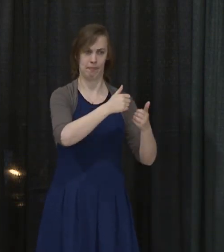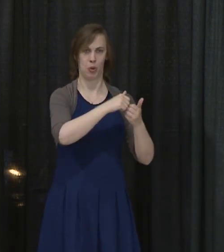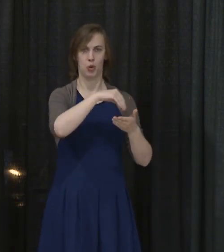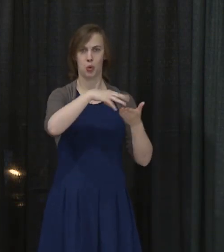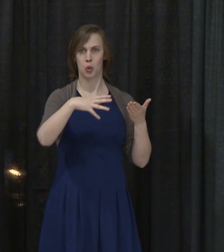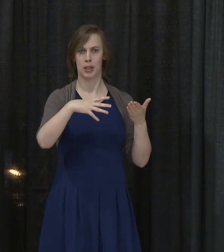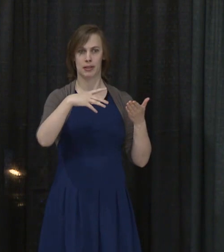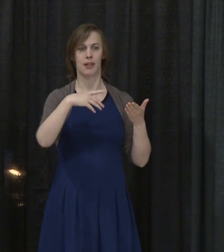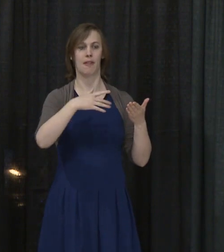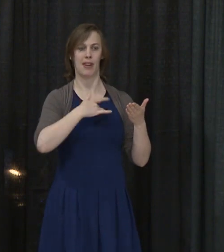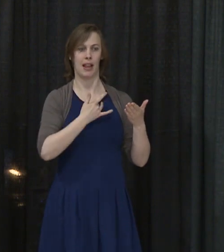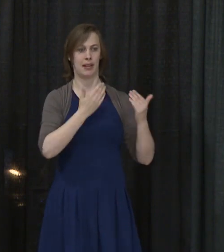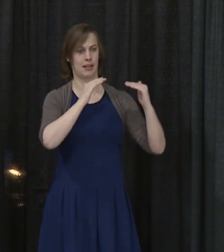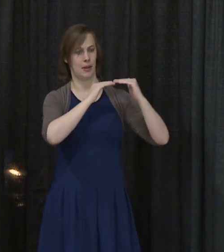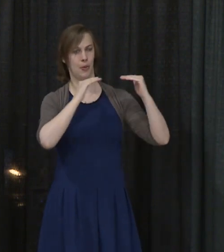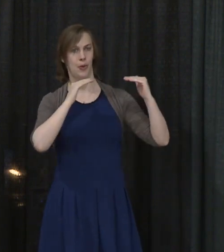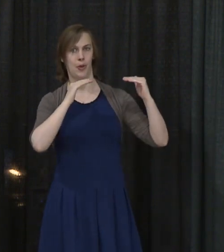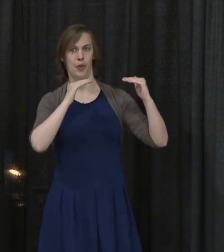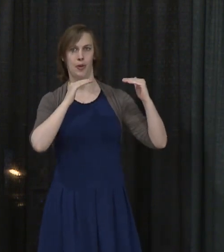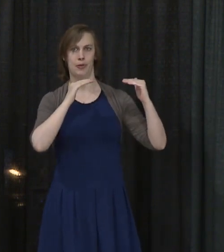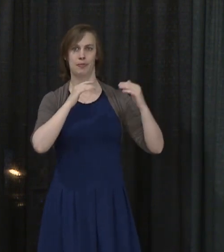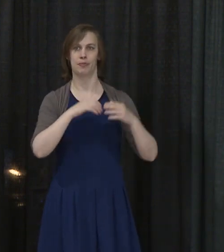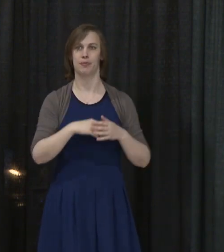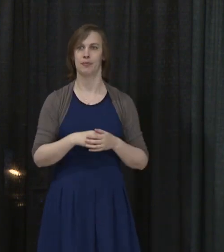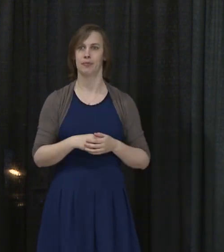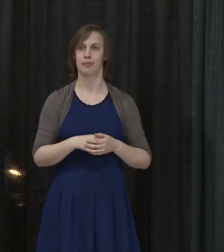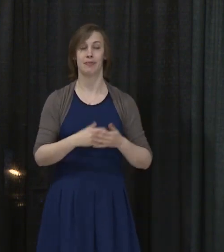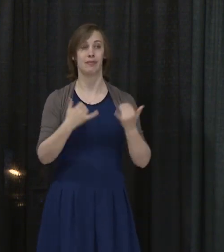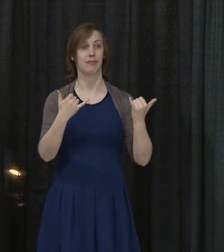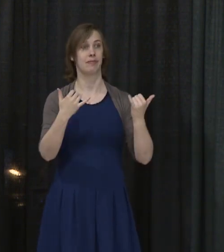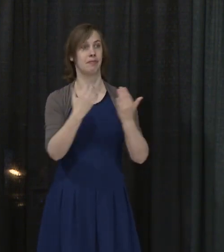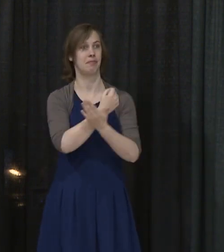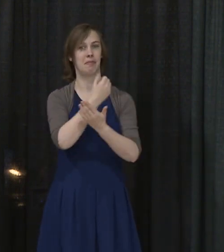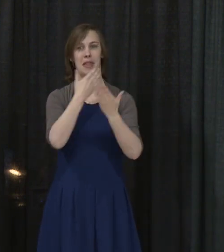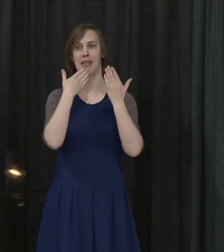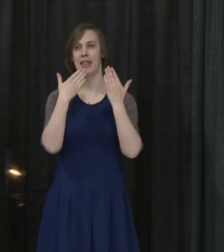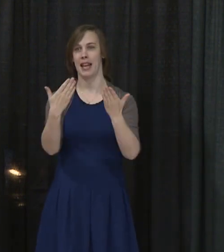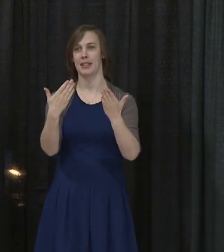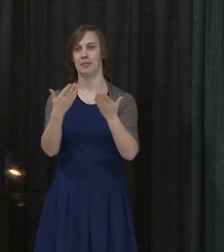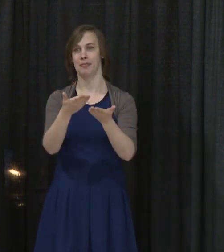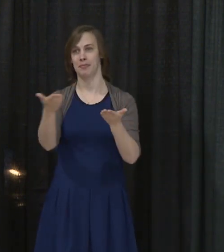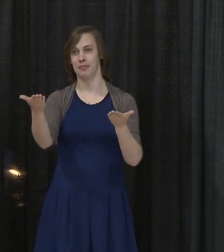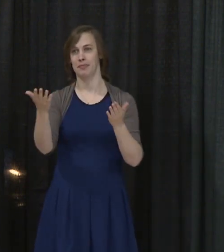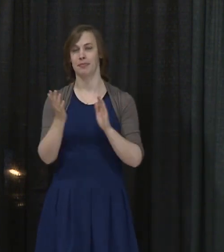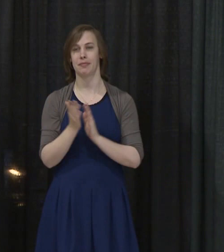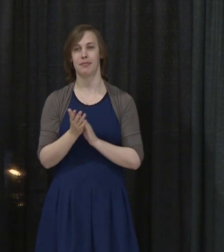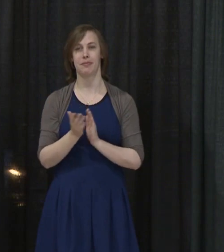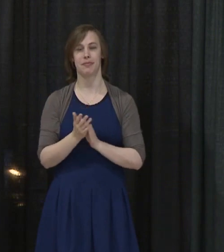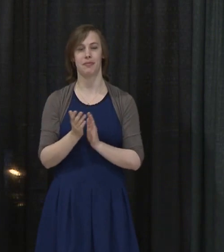in learning. Let's take a moment to thank these extraordinary colleagues.